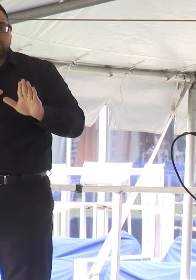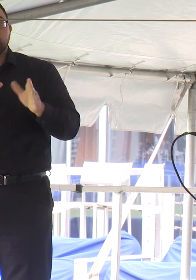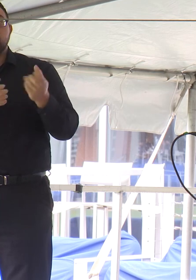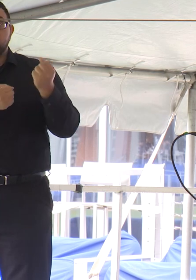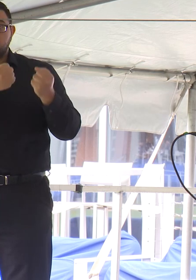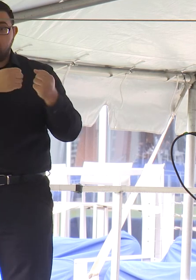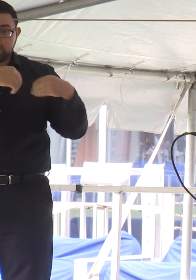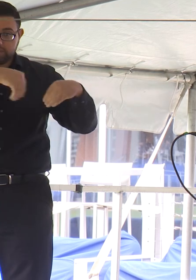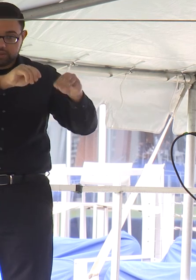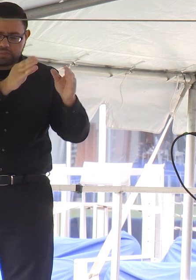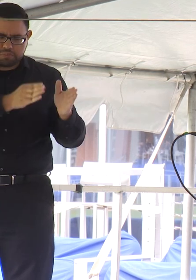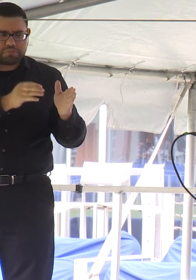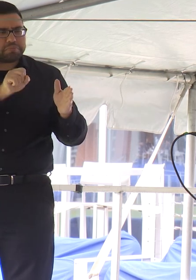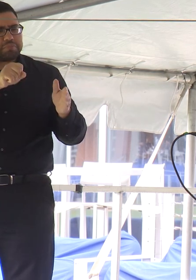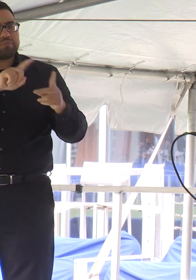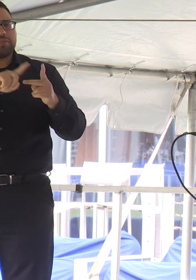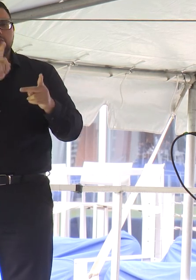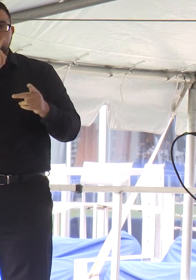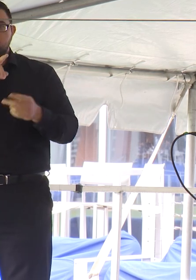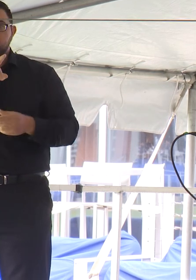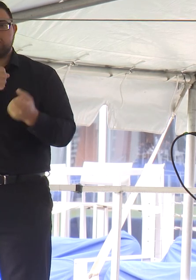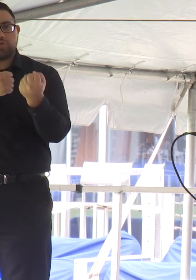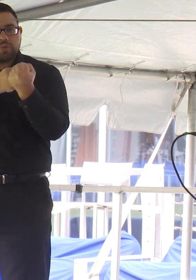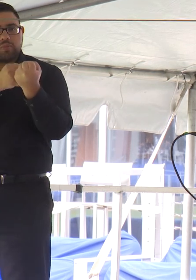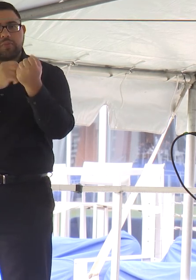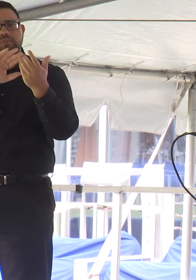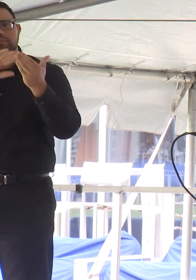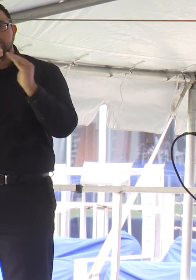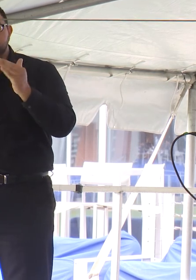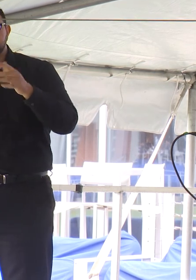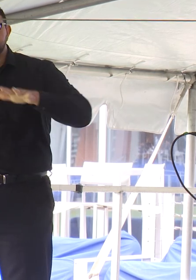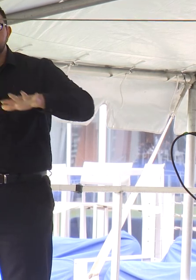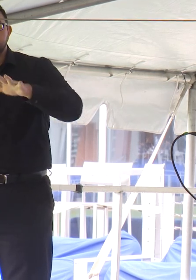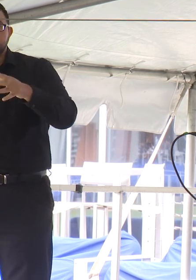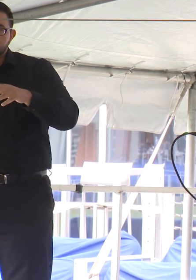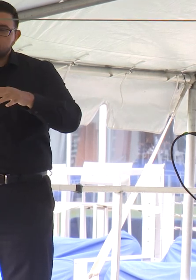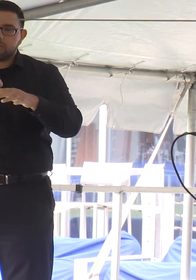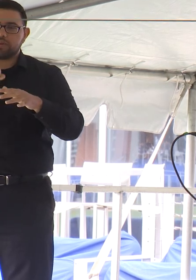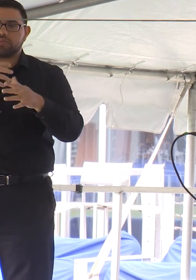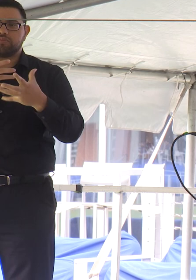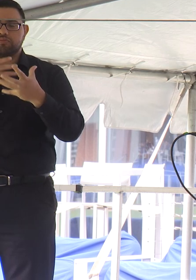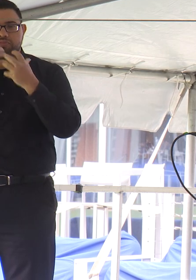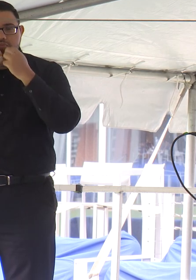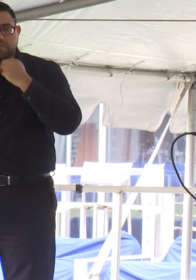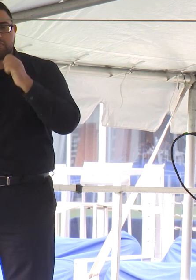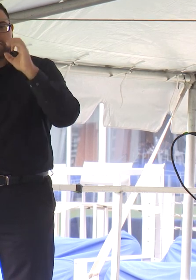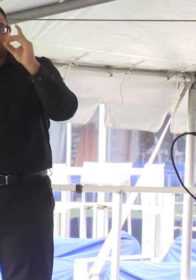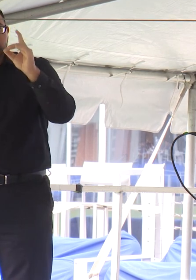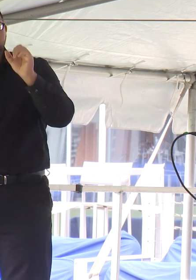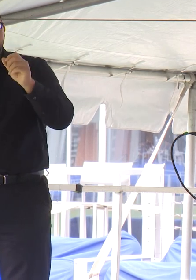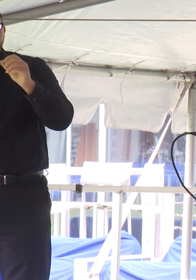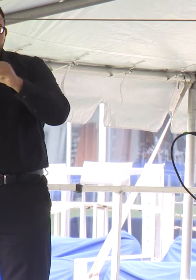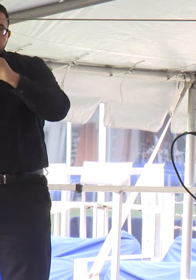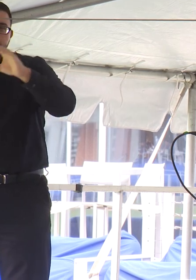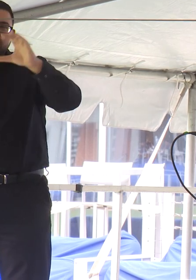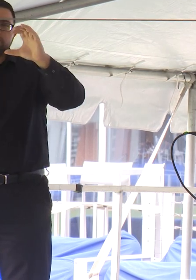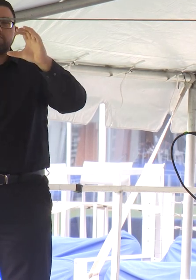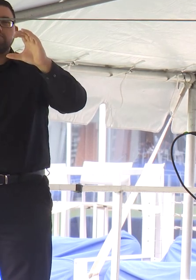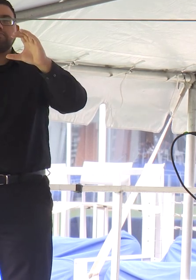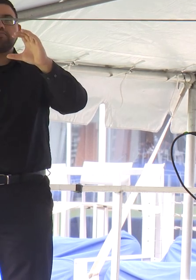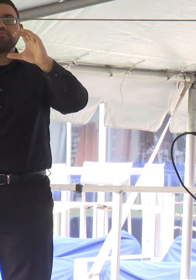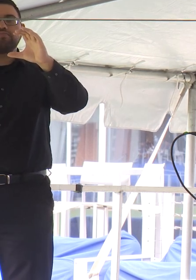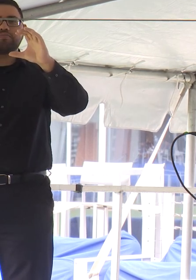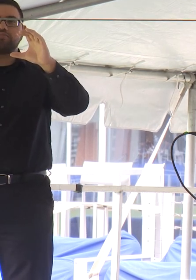automotive dealers, but true philanthropists that love this area and value education and can see so far